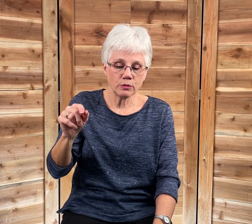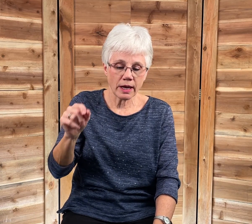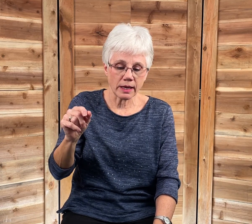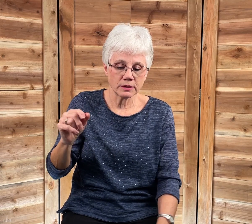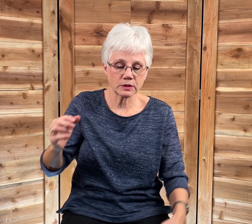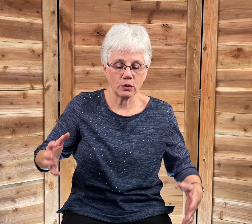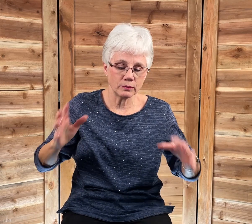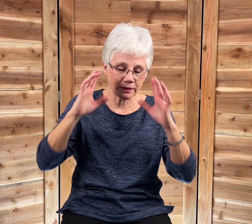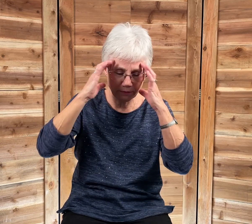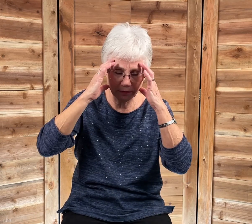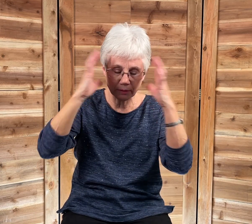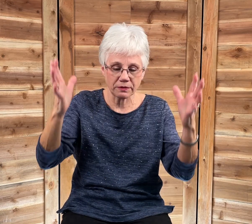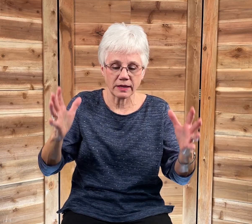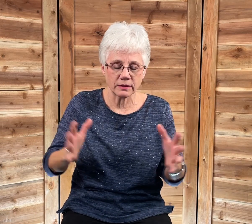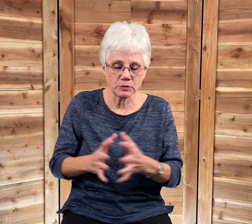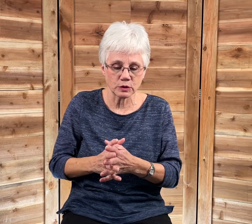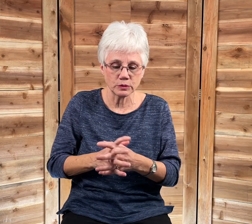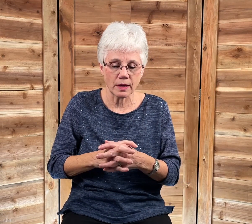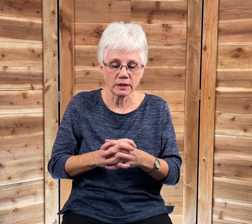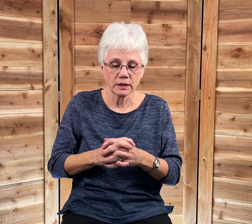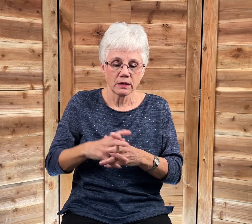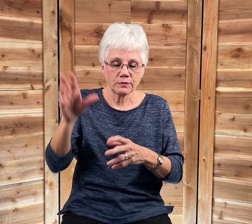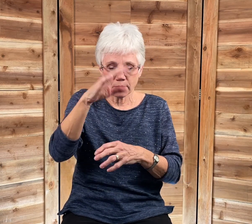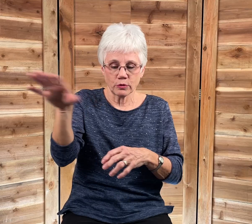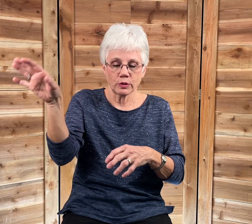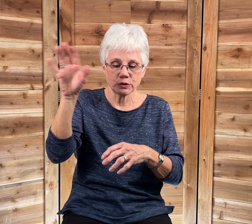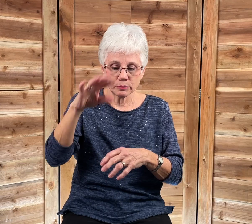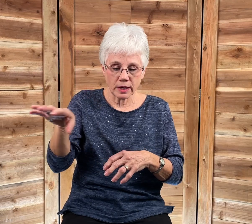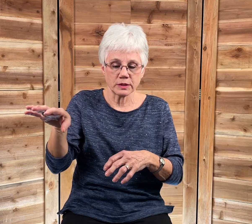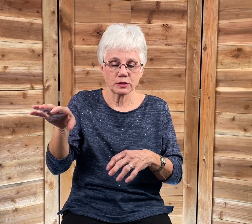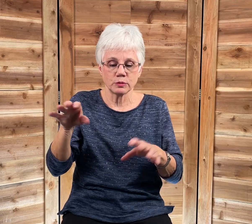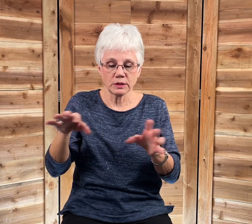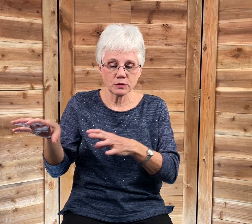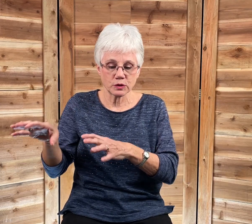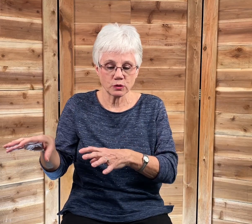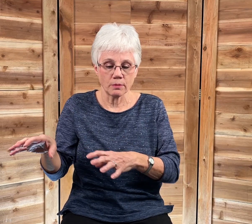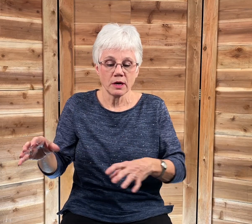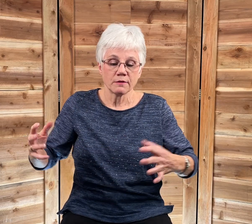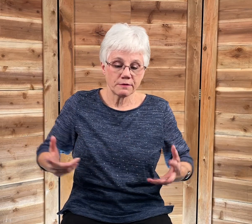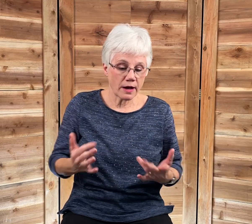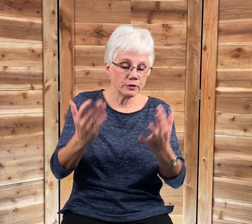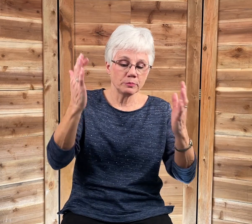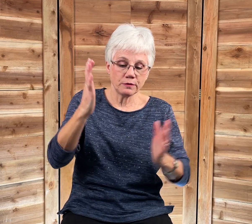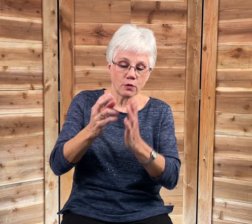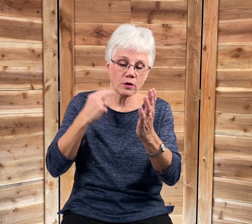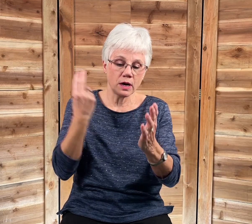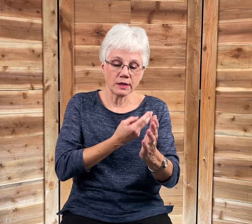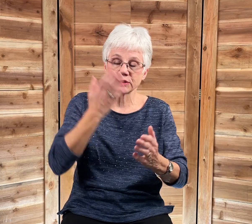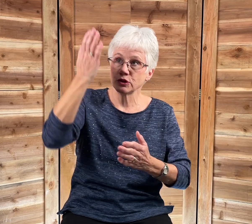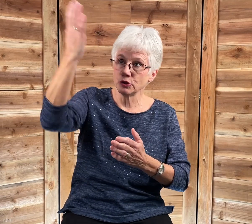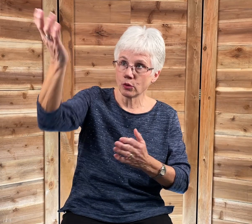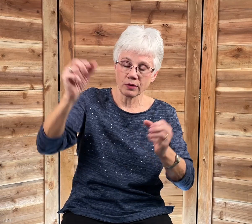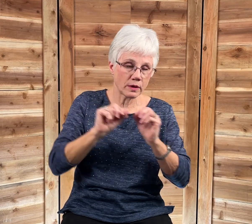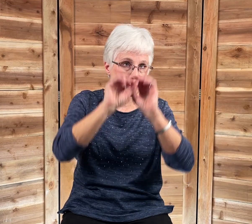they do hey. So I forgot about that. The music will do that. Fire before us, you're the brightest, you will lead us through the storm. Fire before